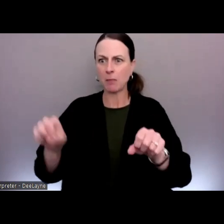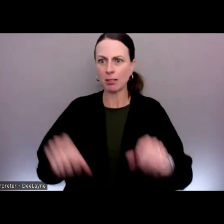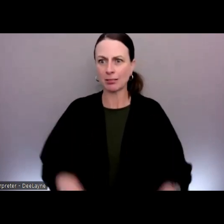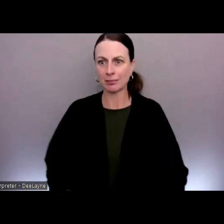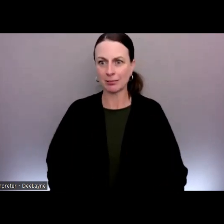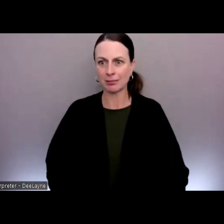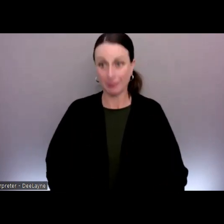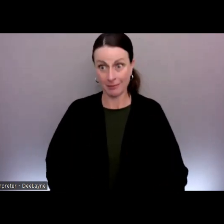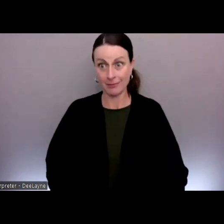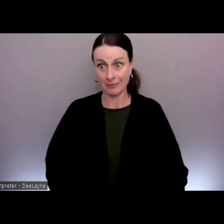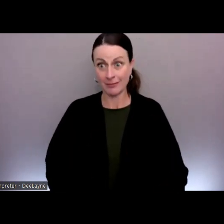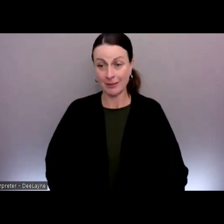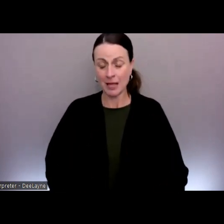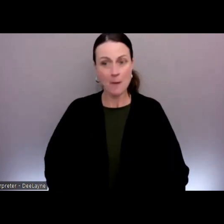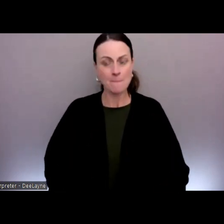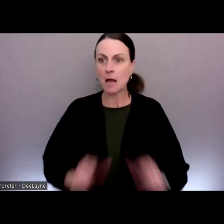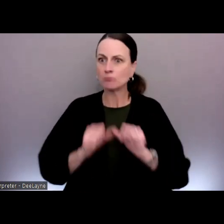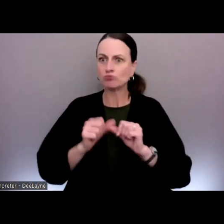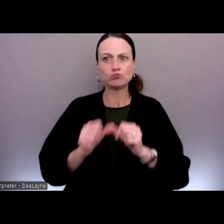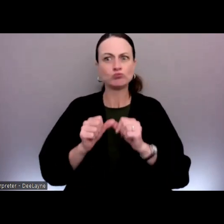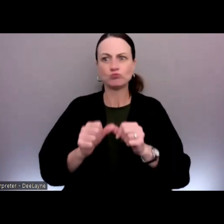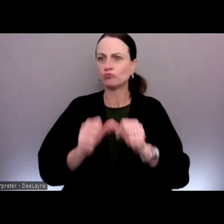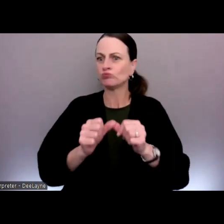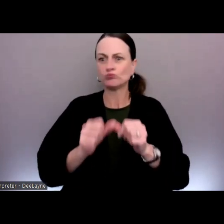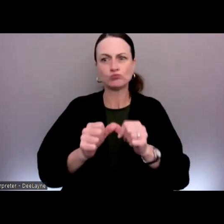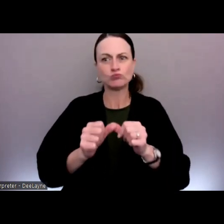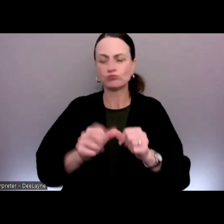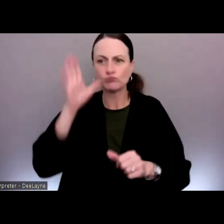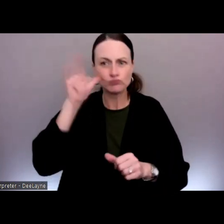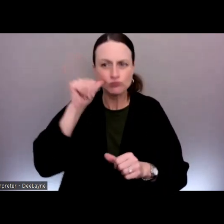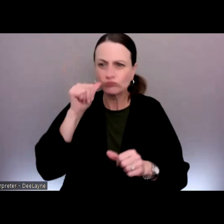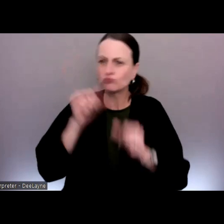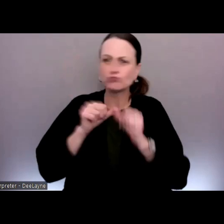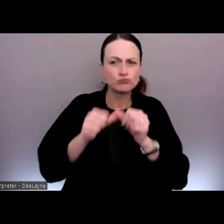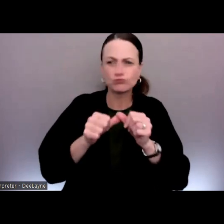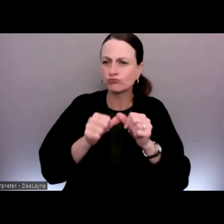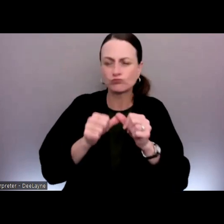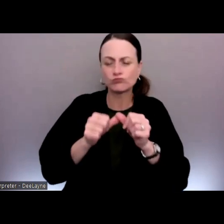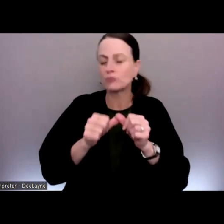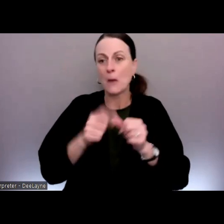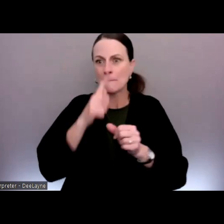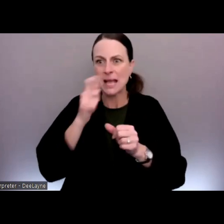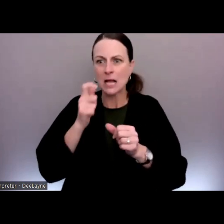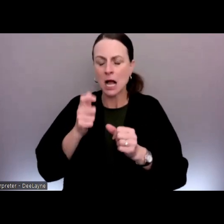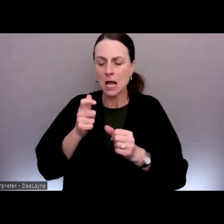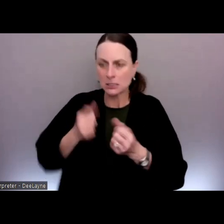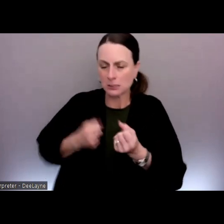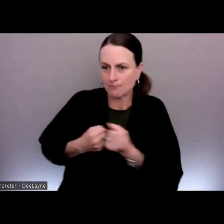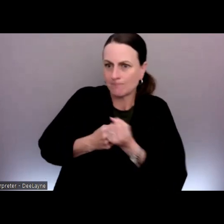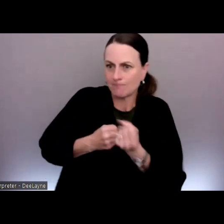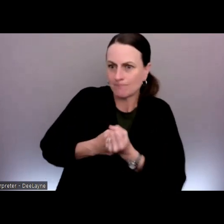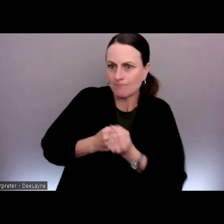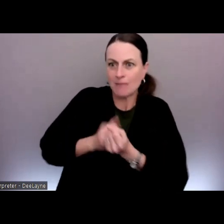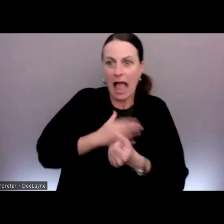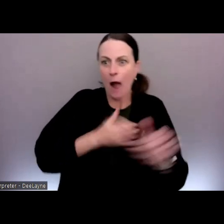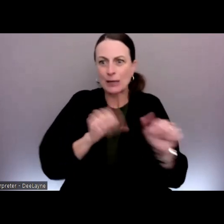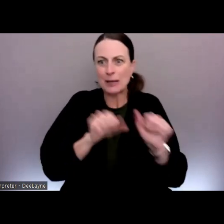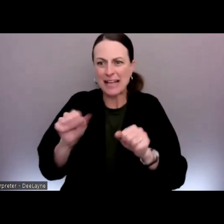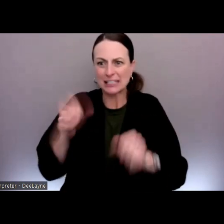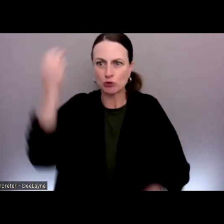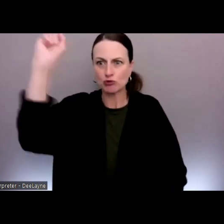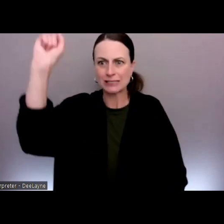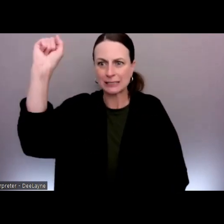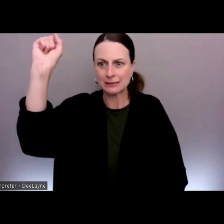one stays in, clings to even, because it nourishes our capacity to resist. It offers